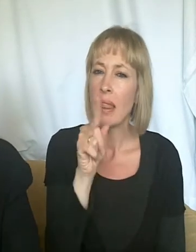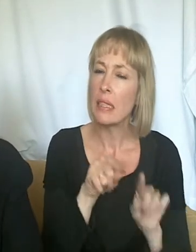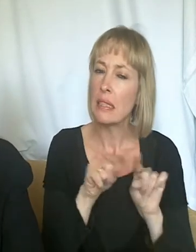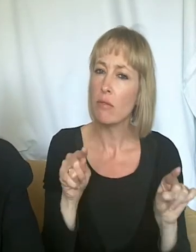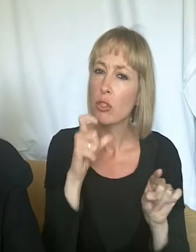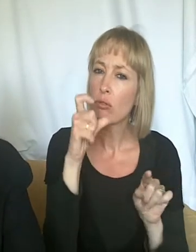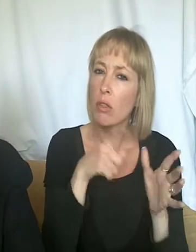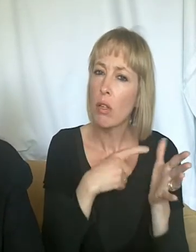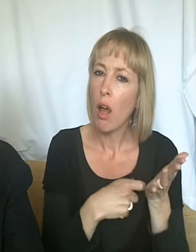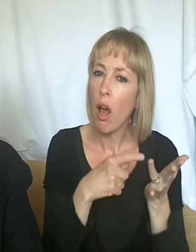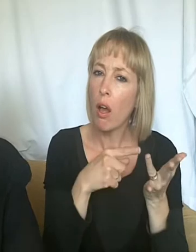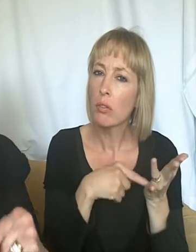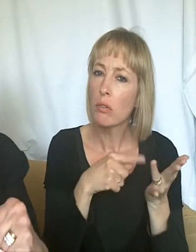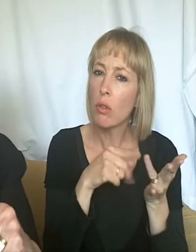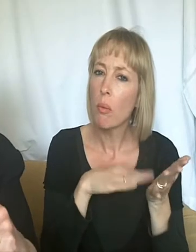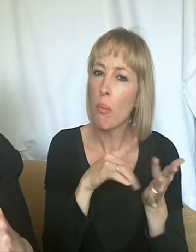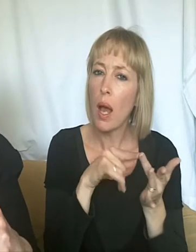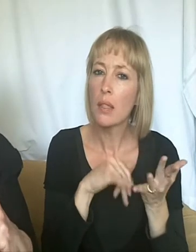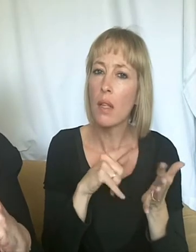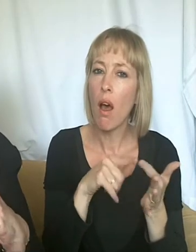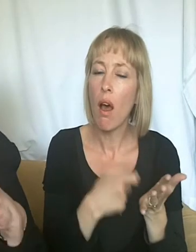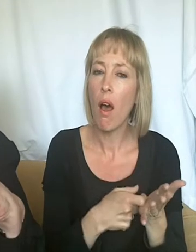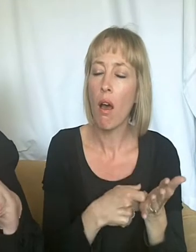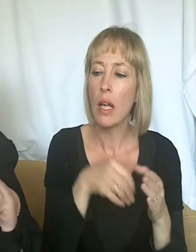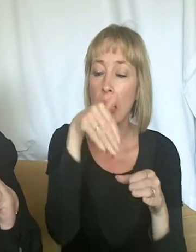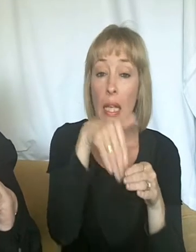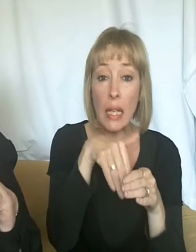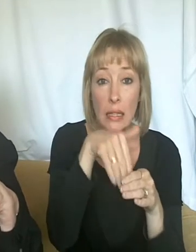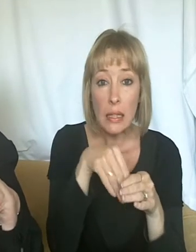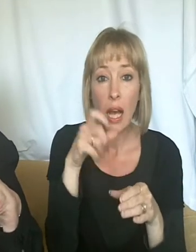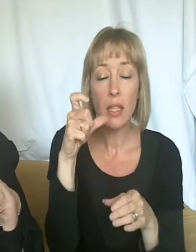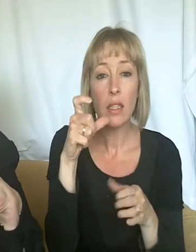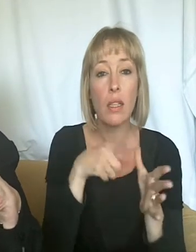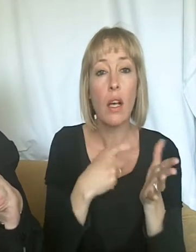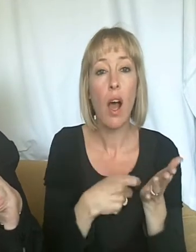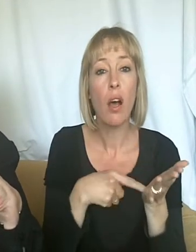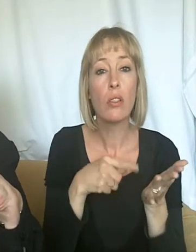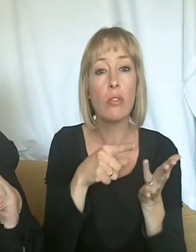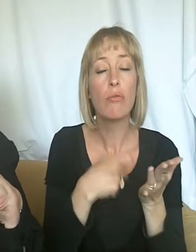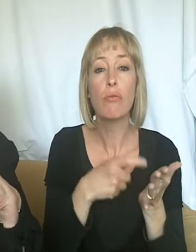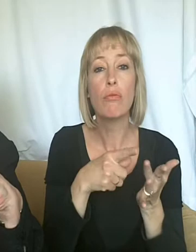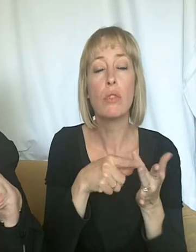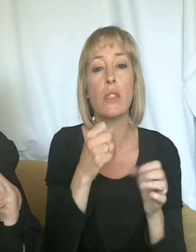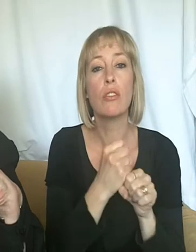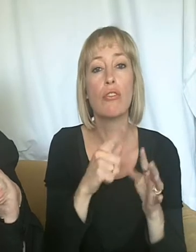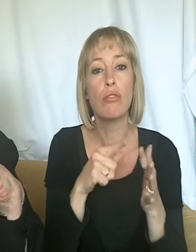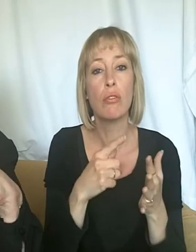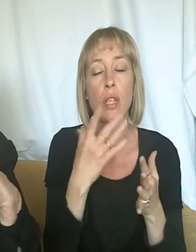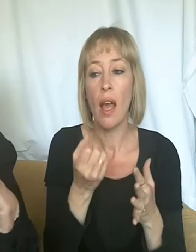cartomizer. In the cartridge there is an atomizer. I'll show it to you.